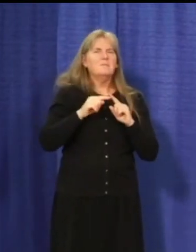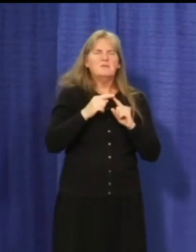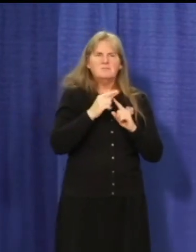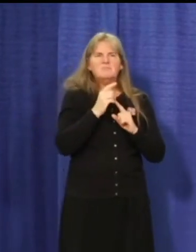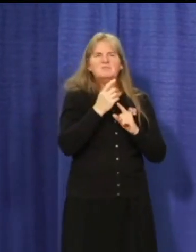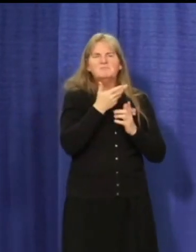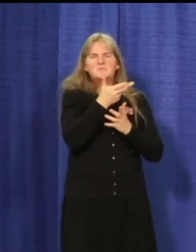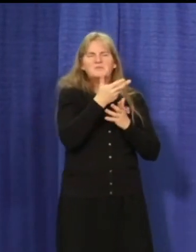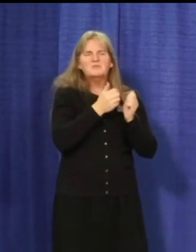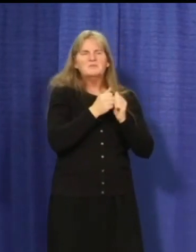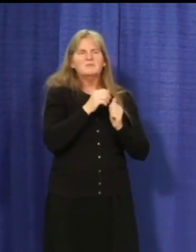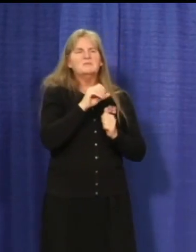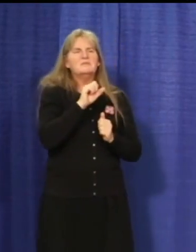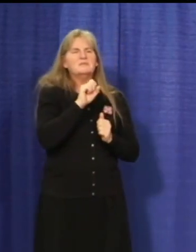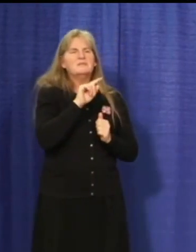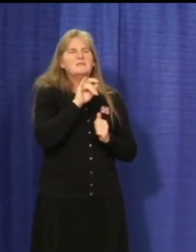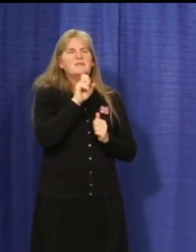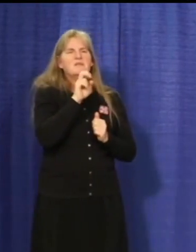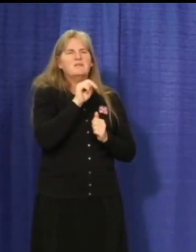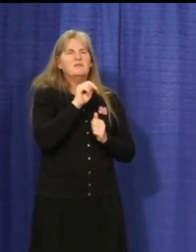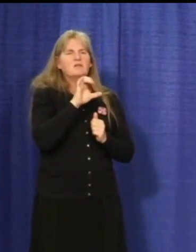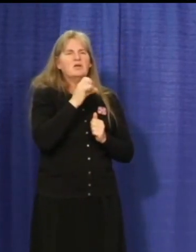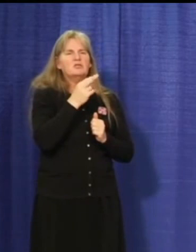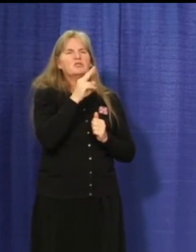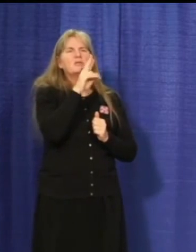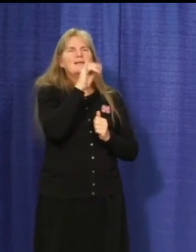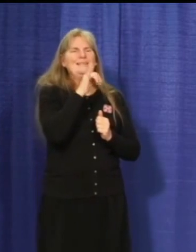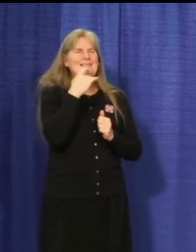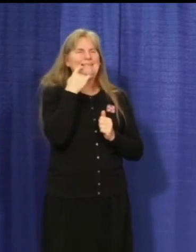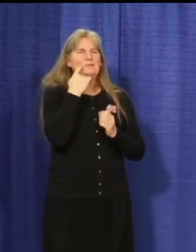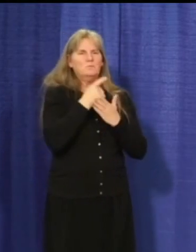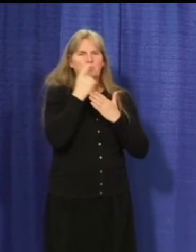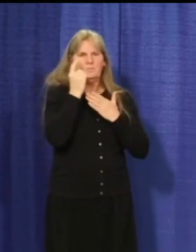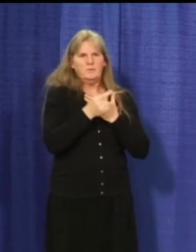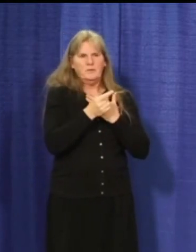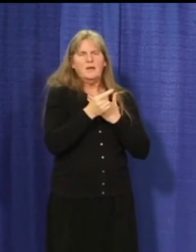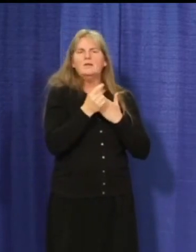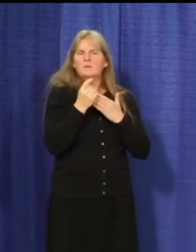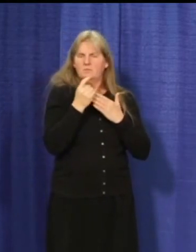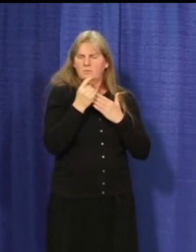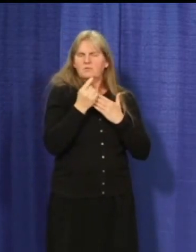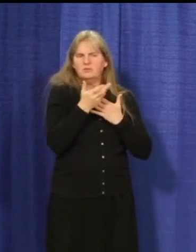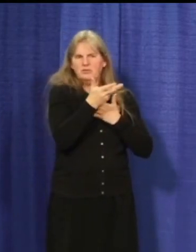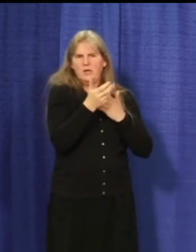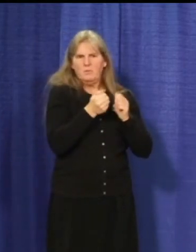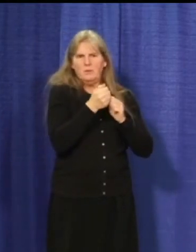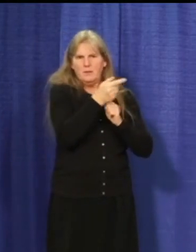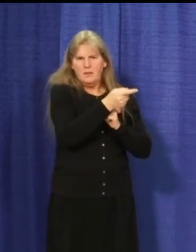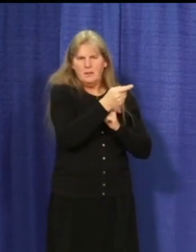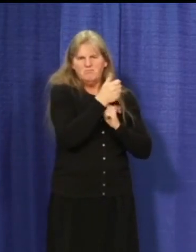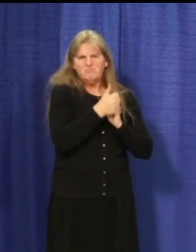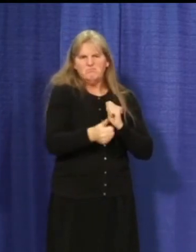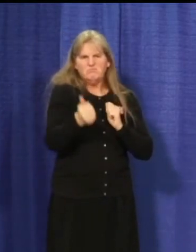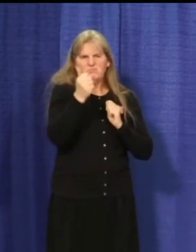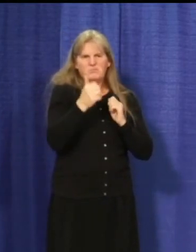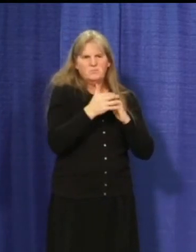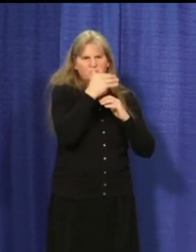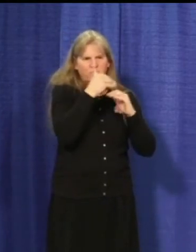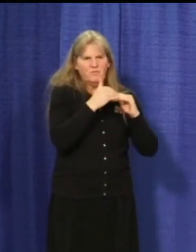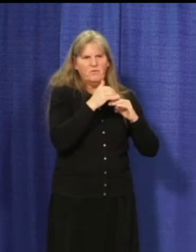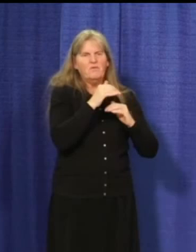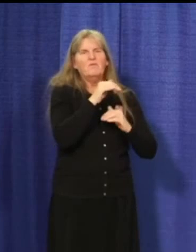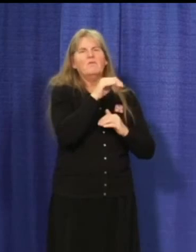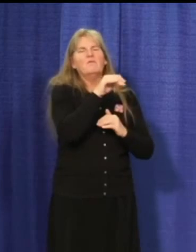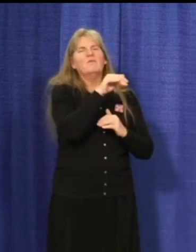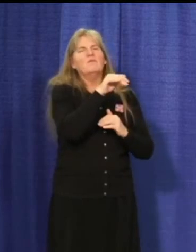Chief Stephen Charlie since Friday, since the weekend, and through the weekend. So as